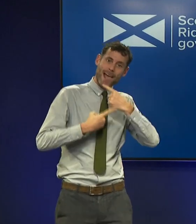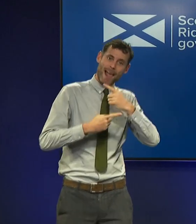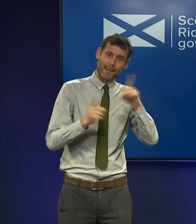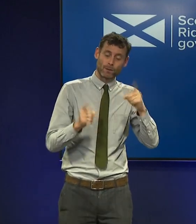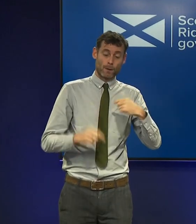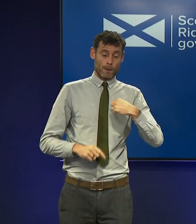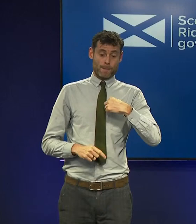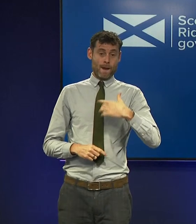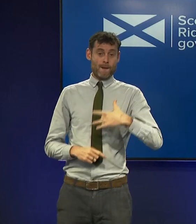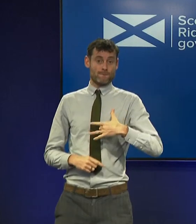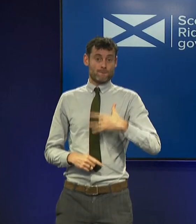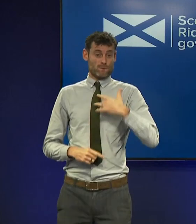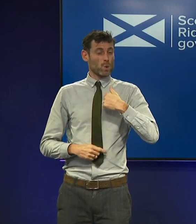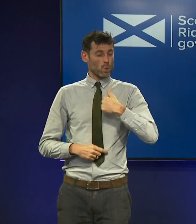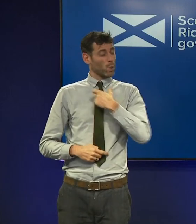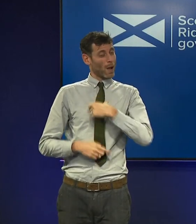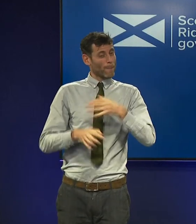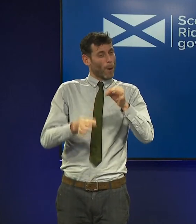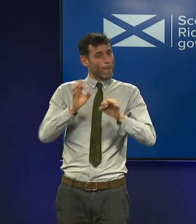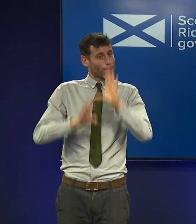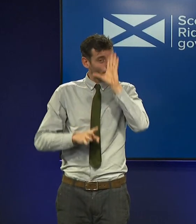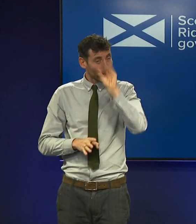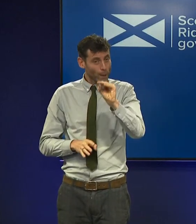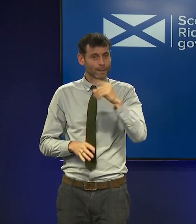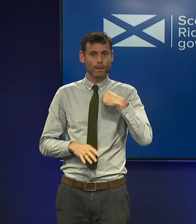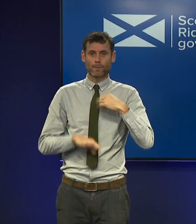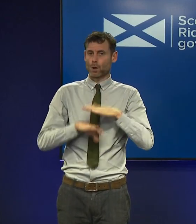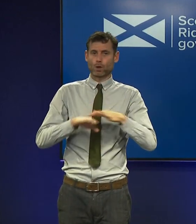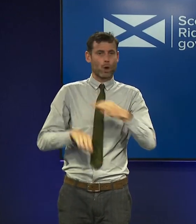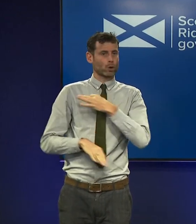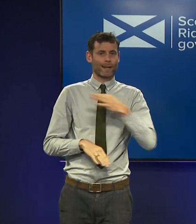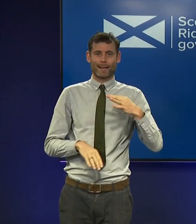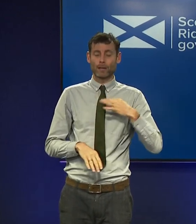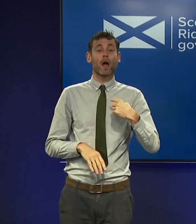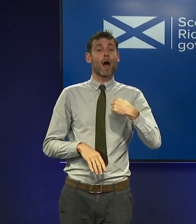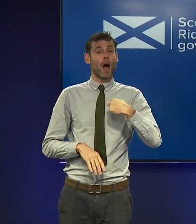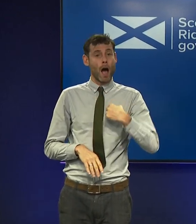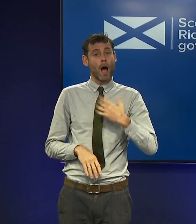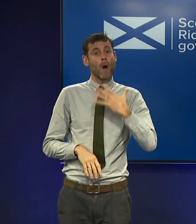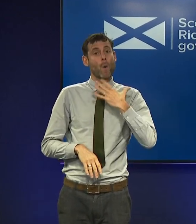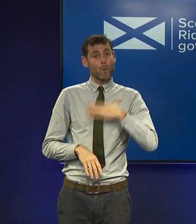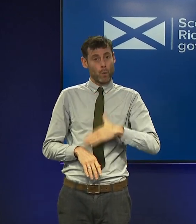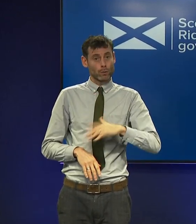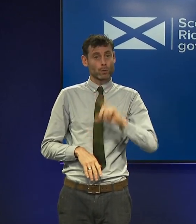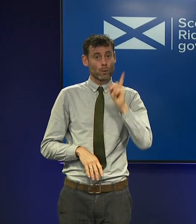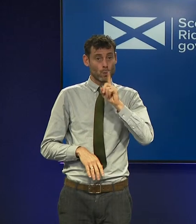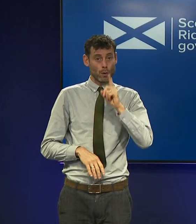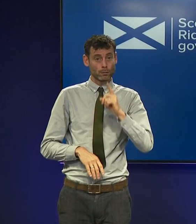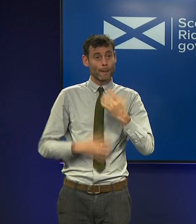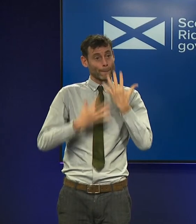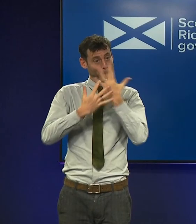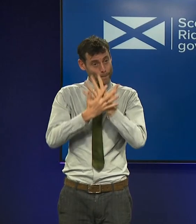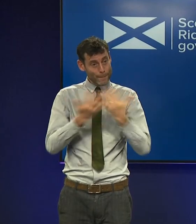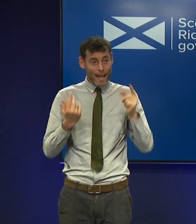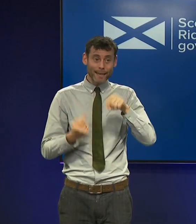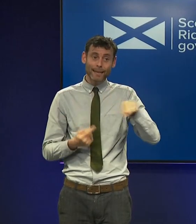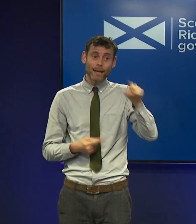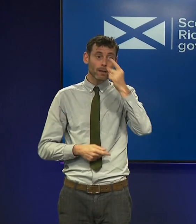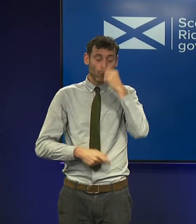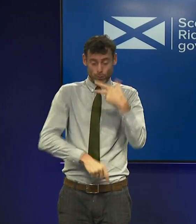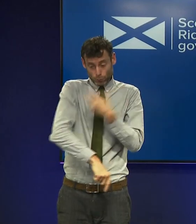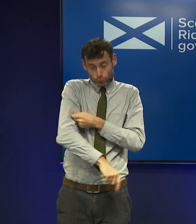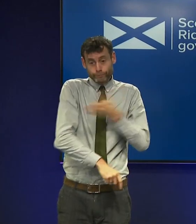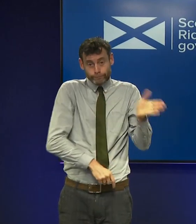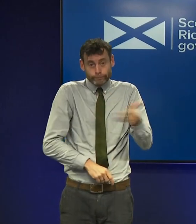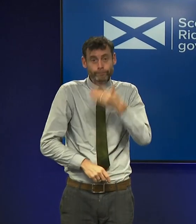that should immediately be a caveat, that I'm a politician, not a clinician. I want to get the vaccine to as many people as I possibly can. So in that respect,